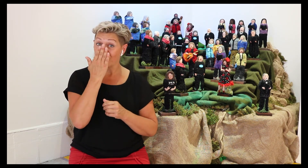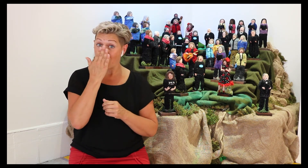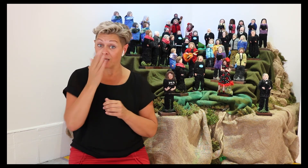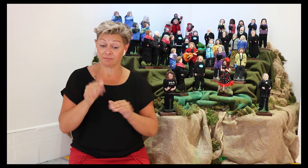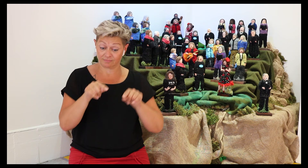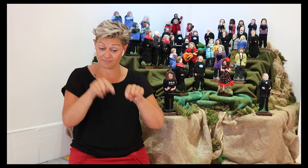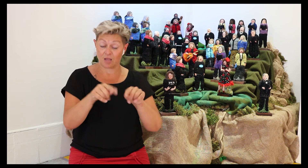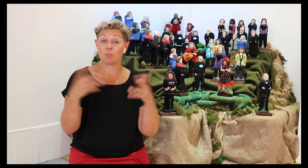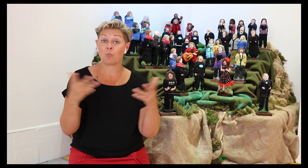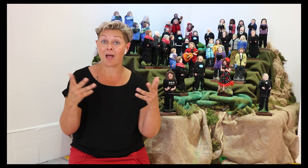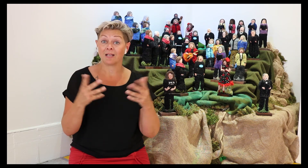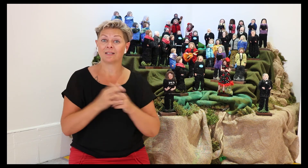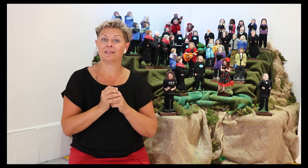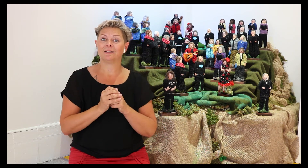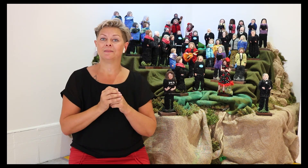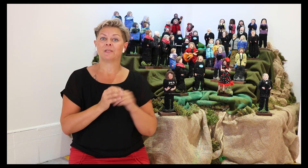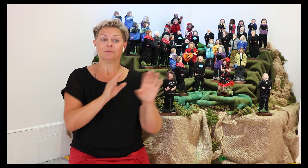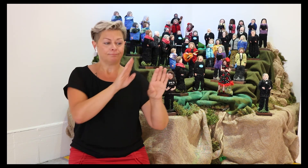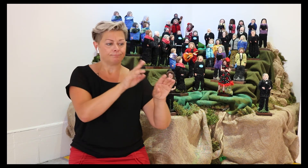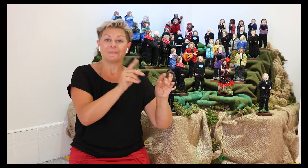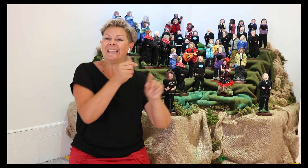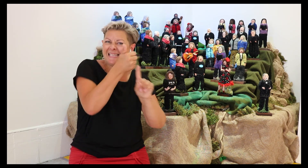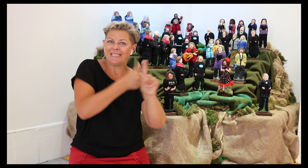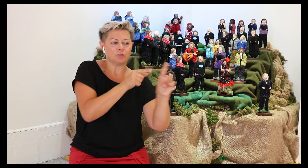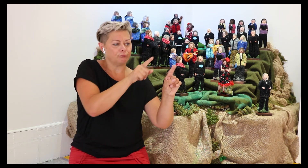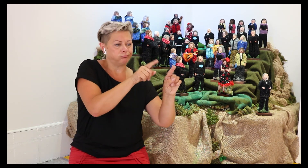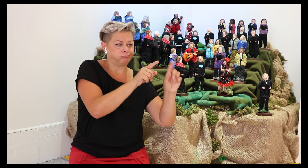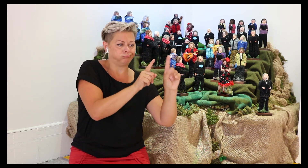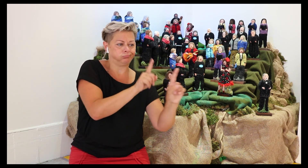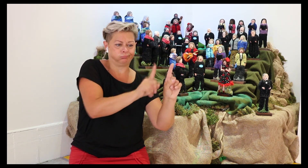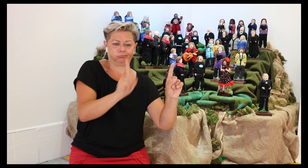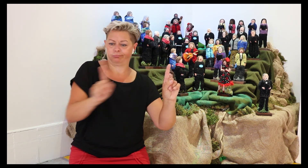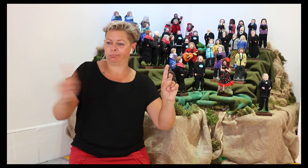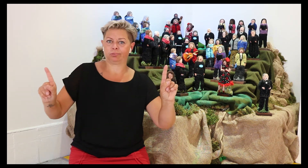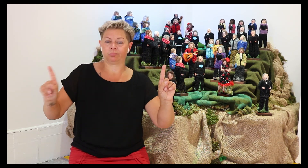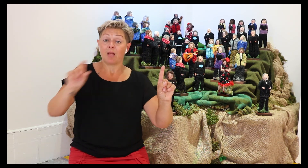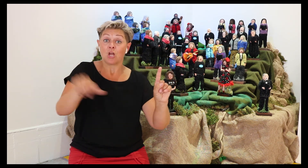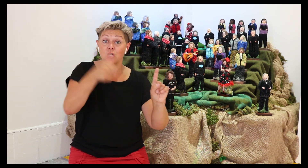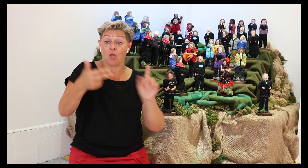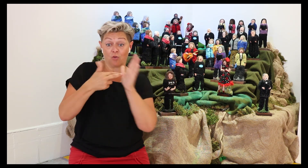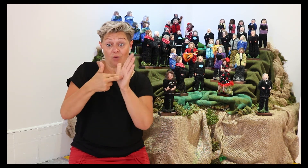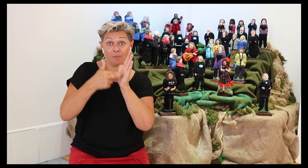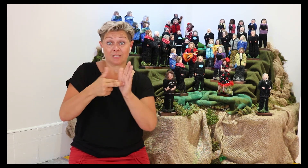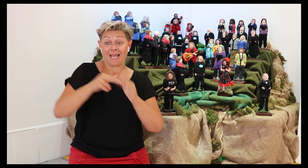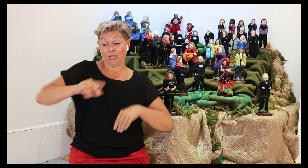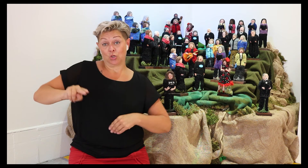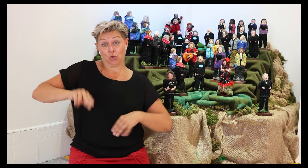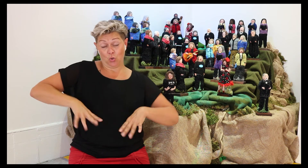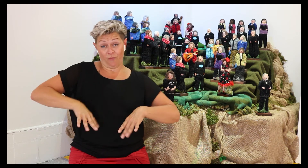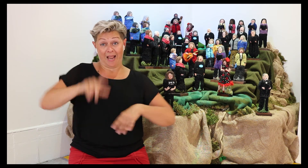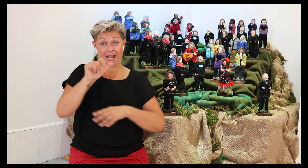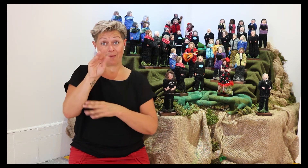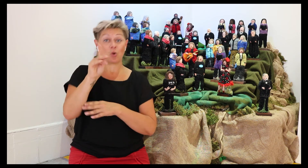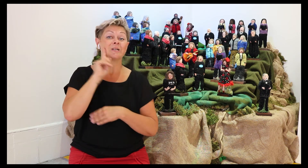in front of these ledges is a figure from each of the above groups, along with another representing the Newfoundland and Labrador Deaf